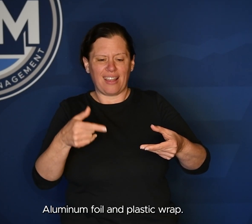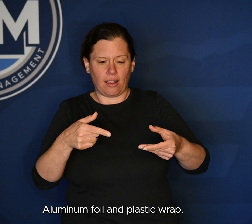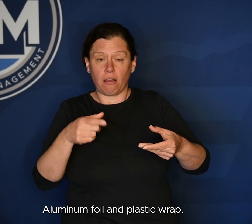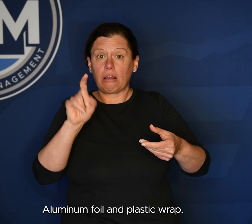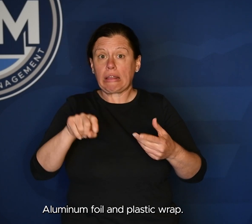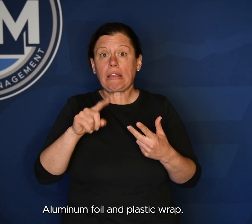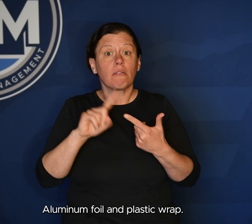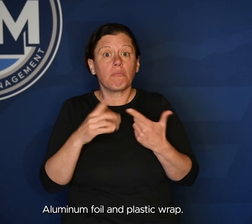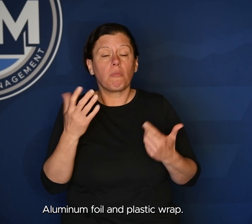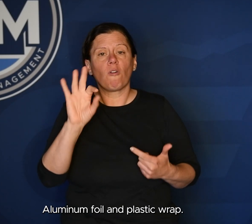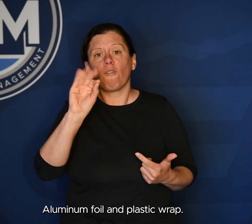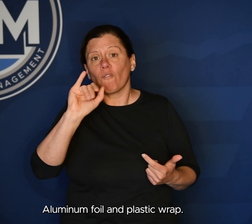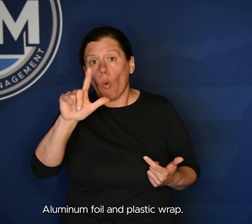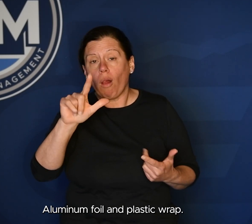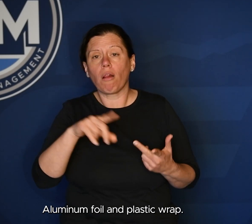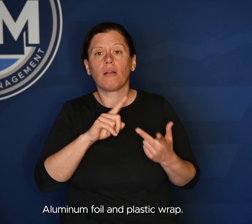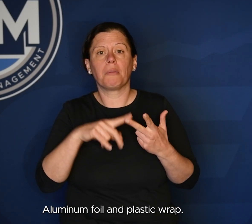aluminum foil, and plastic wrap.